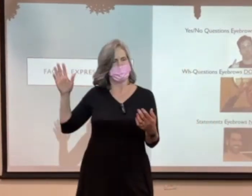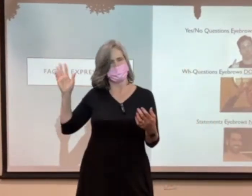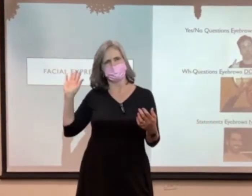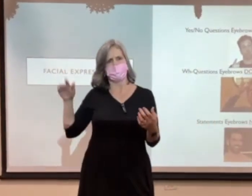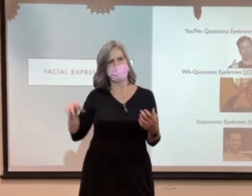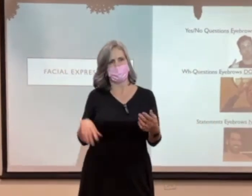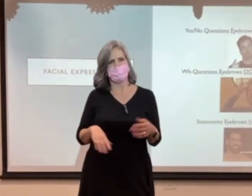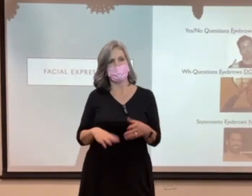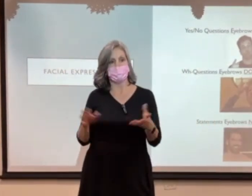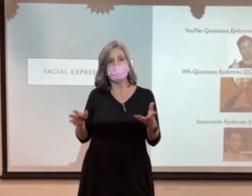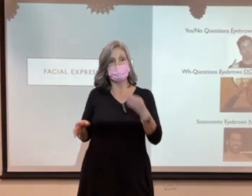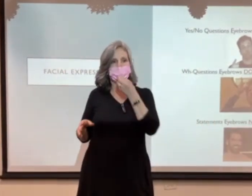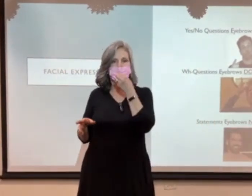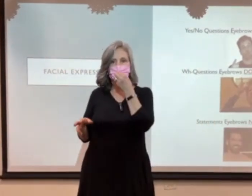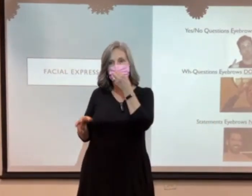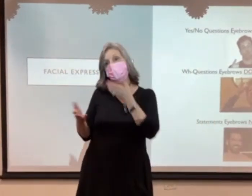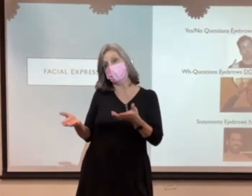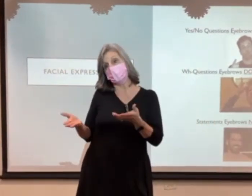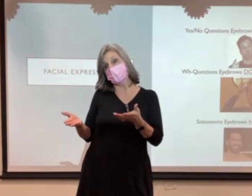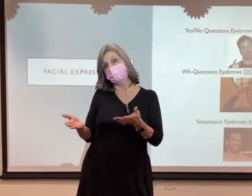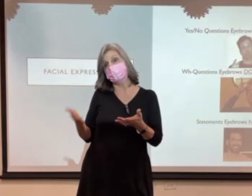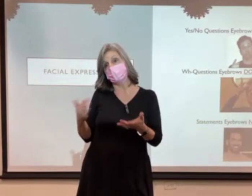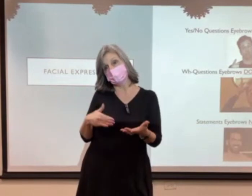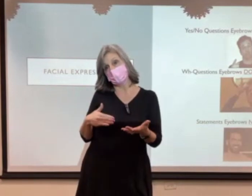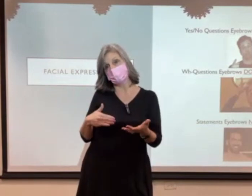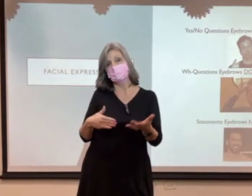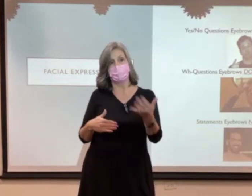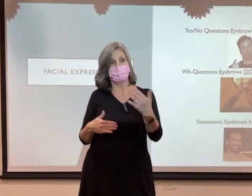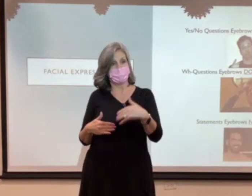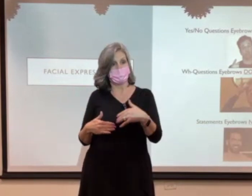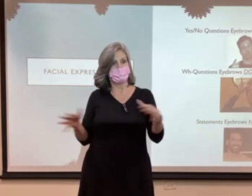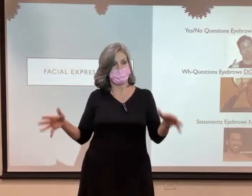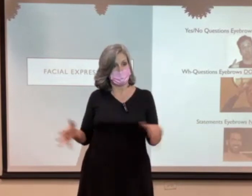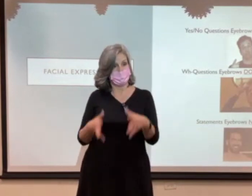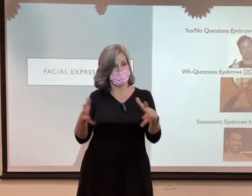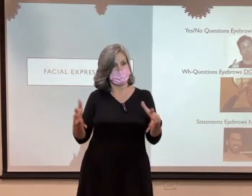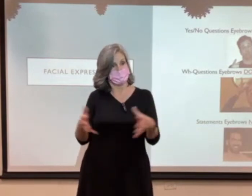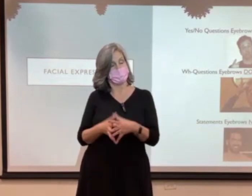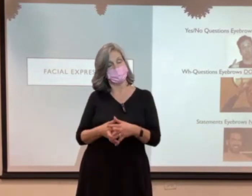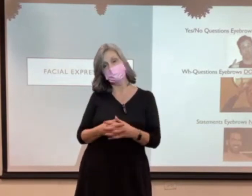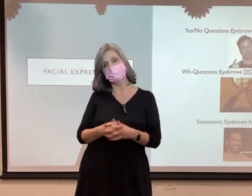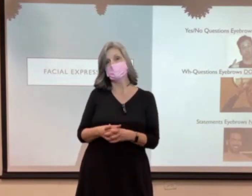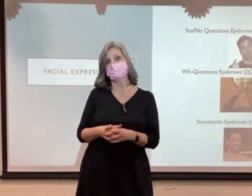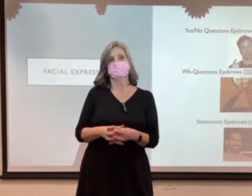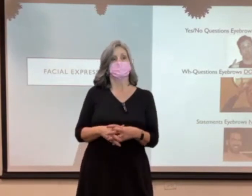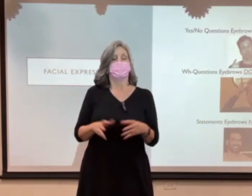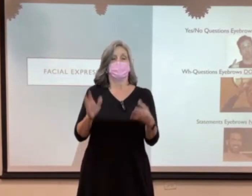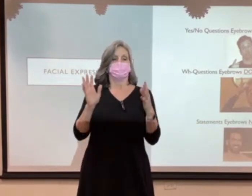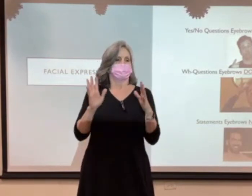a different library, and she loves the movie. And it's really about bullying within the deaf and the hearing worlds, like as in kids. I'm trying to